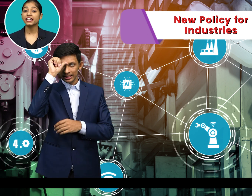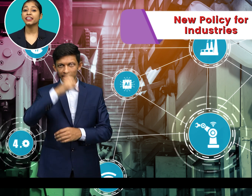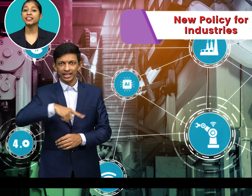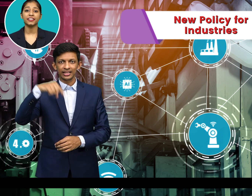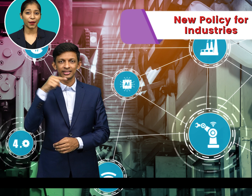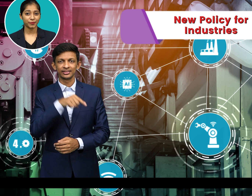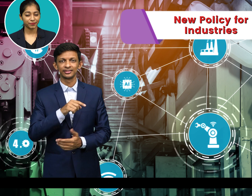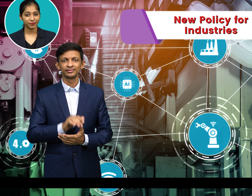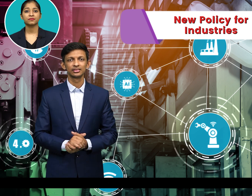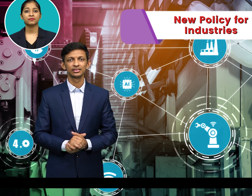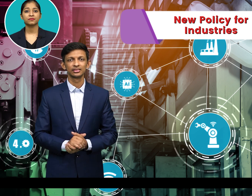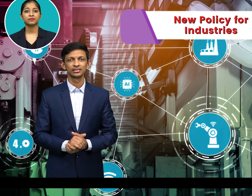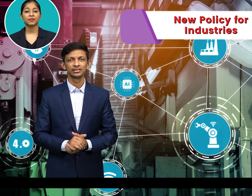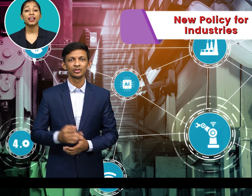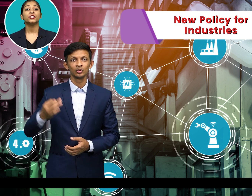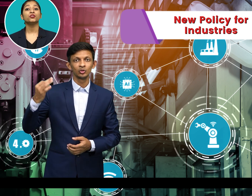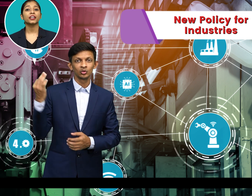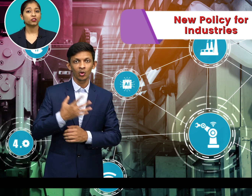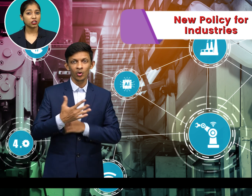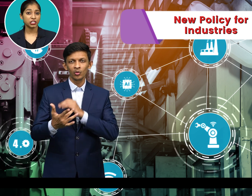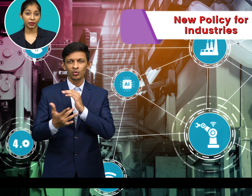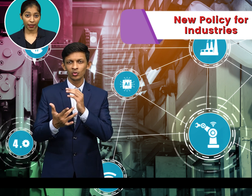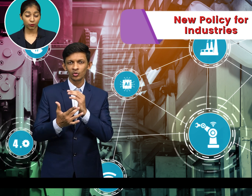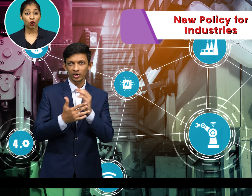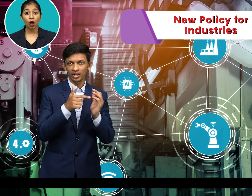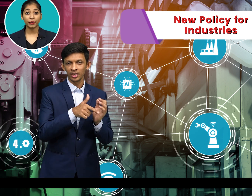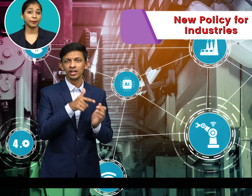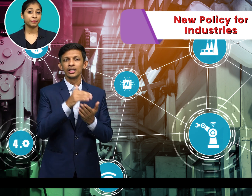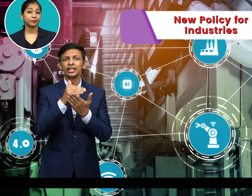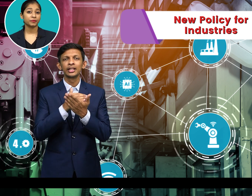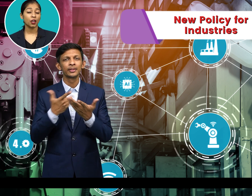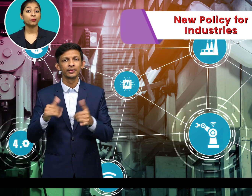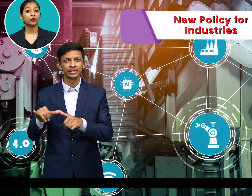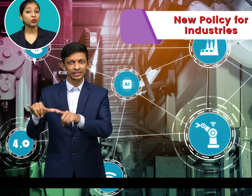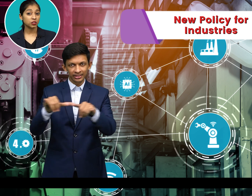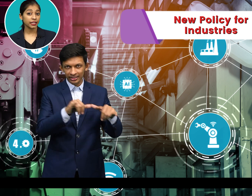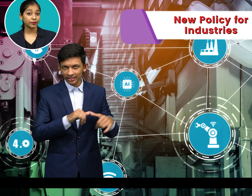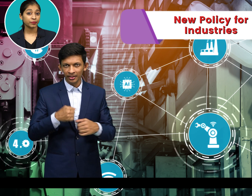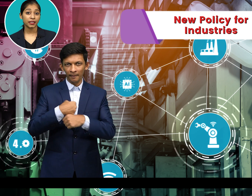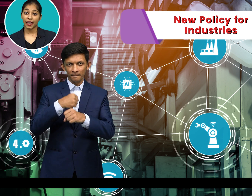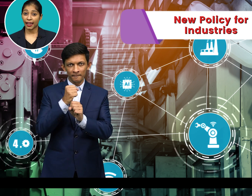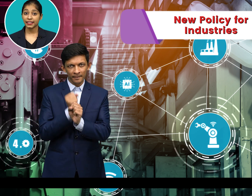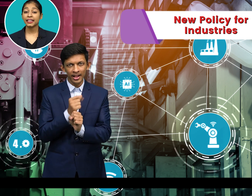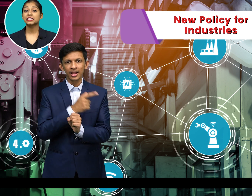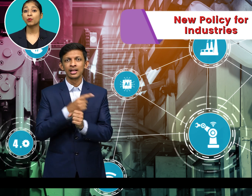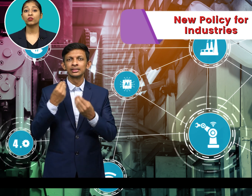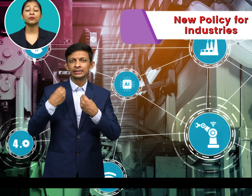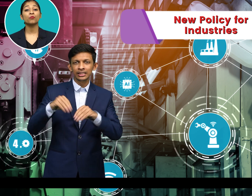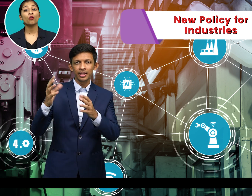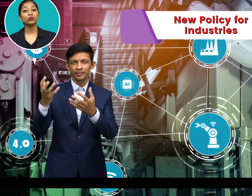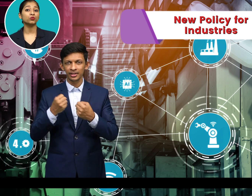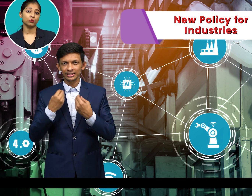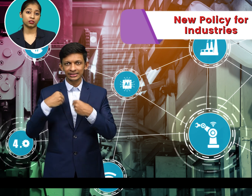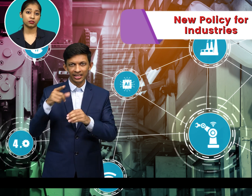factories in India. New technology became common, producing and